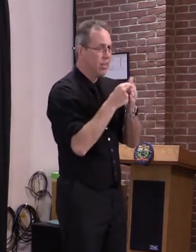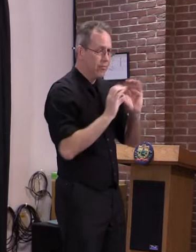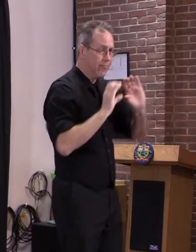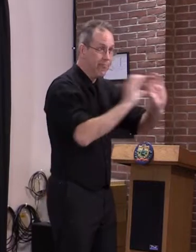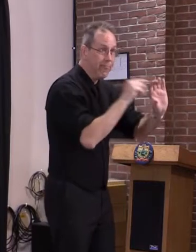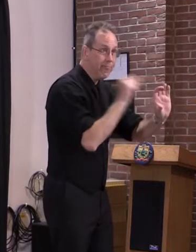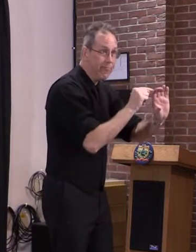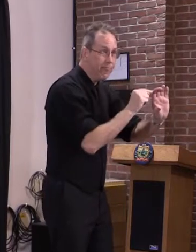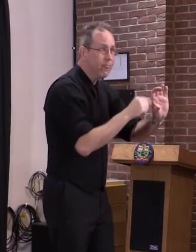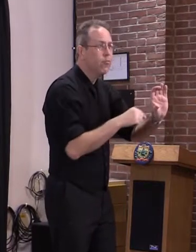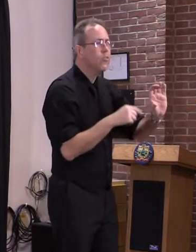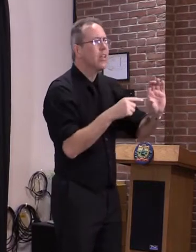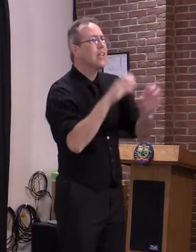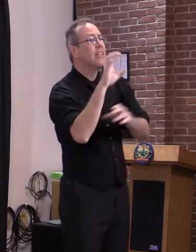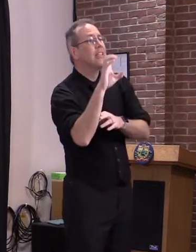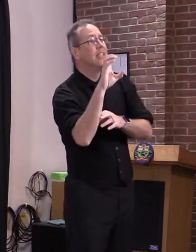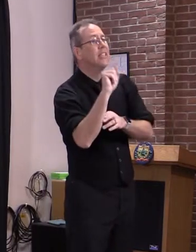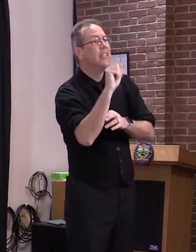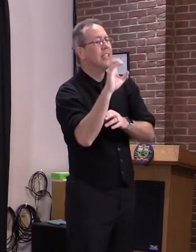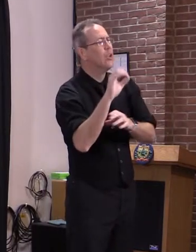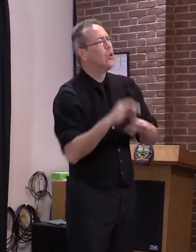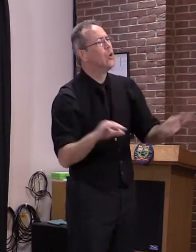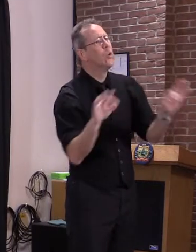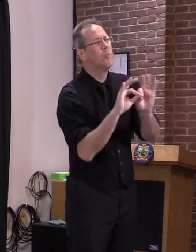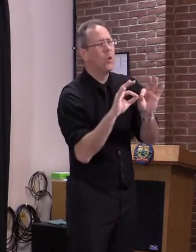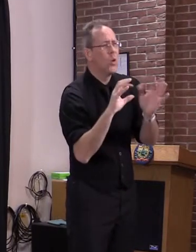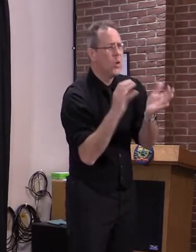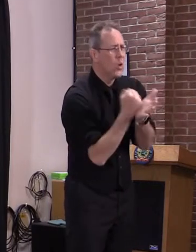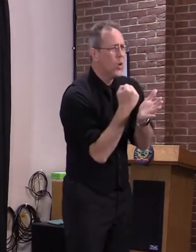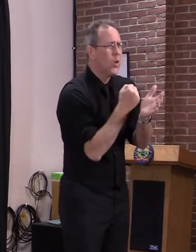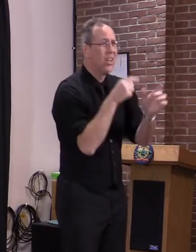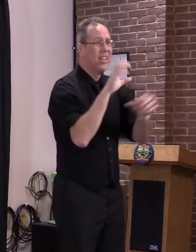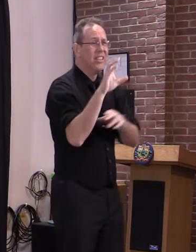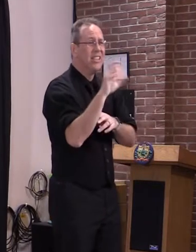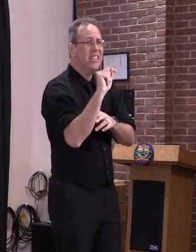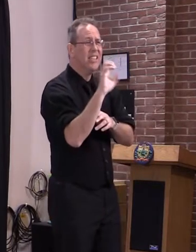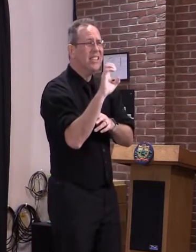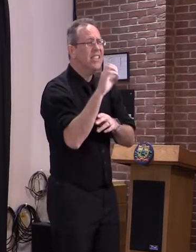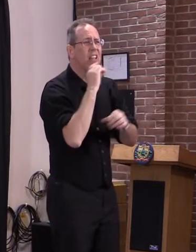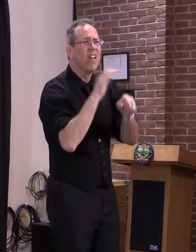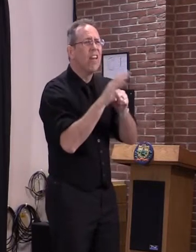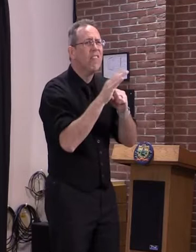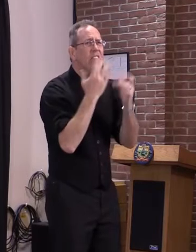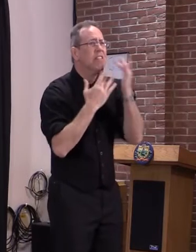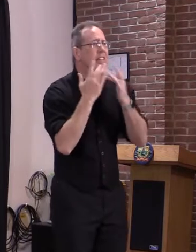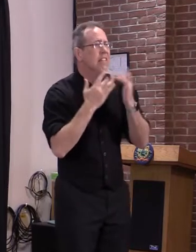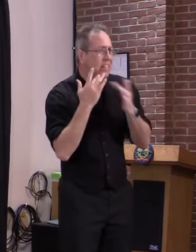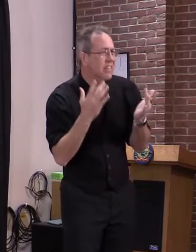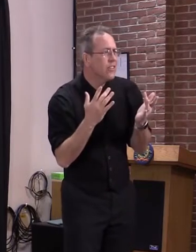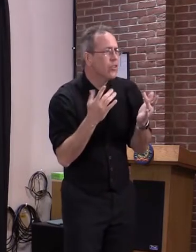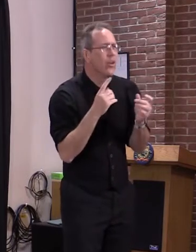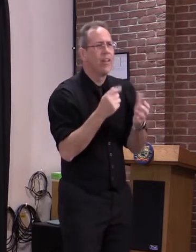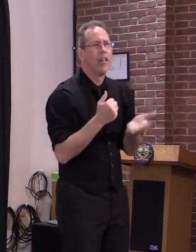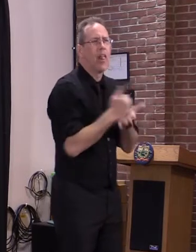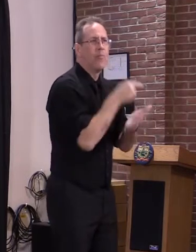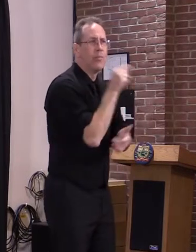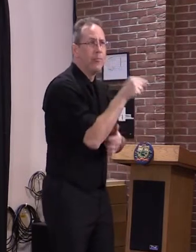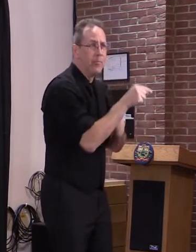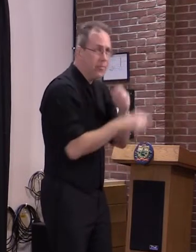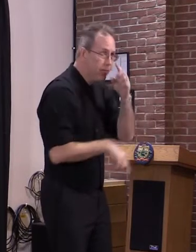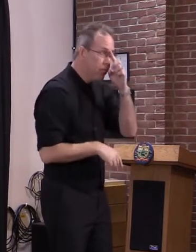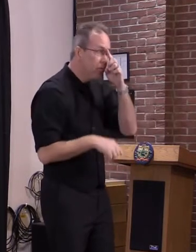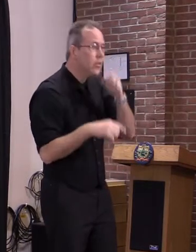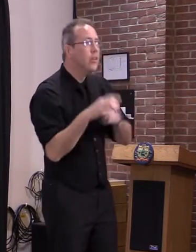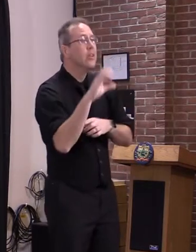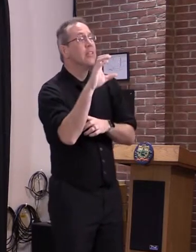our workforce development. Our CTE centers play a critical role in our education system and in the economic